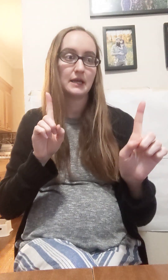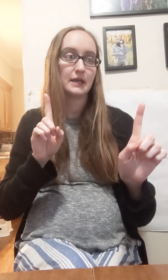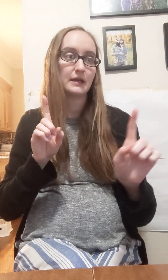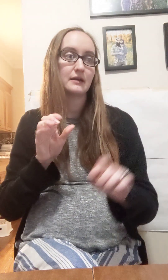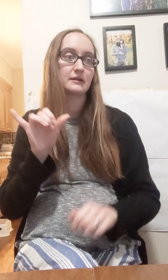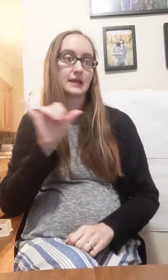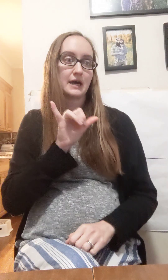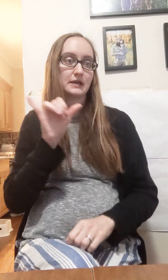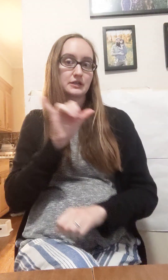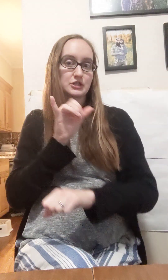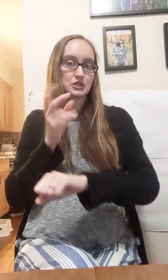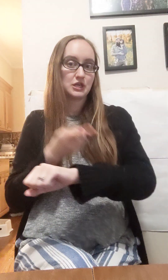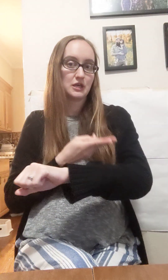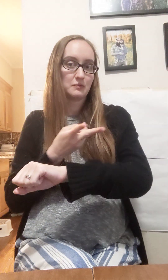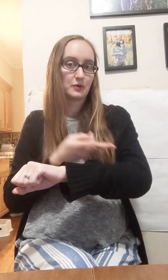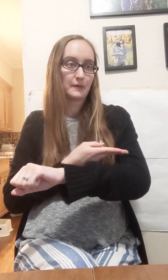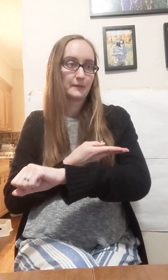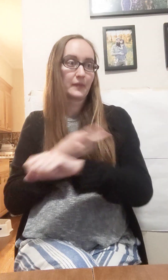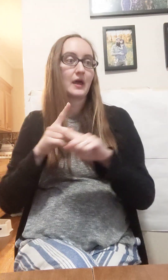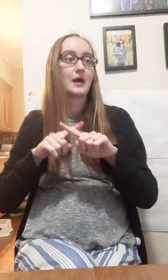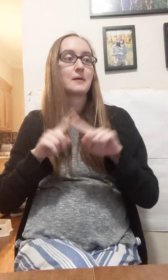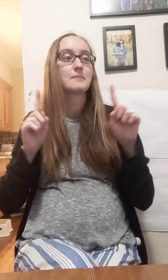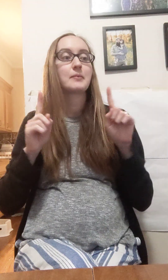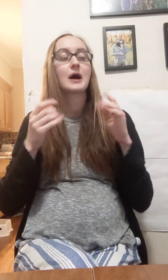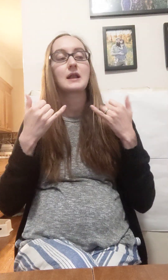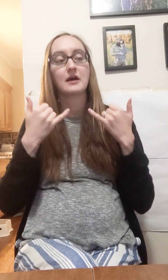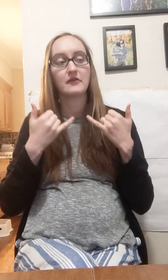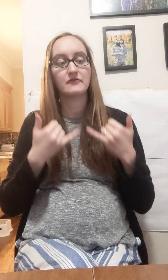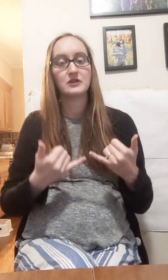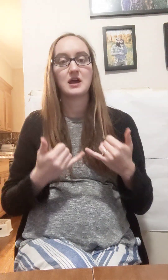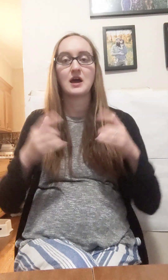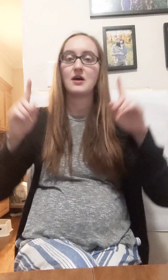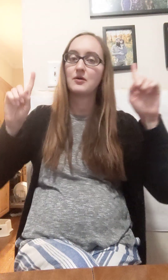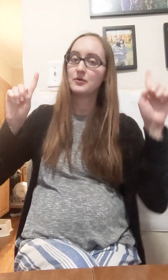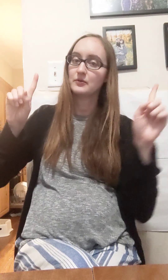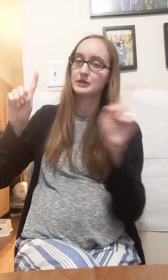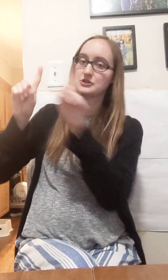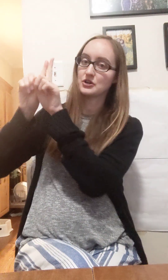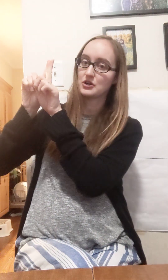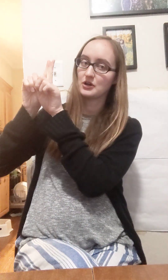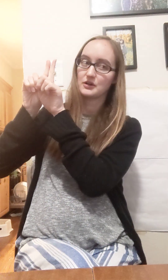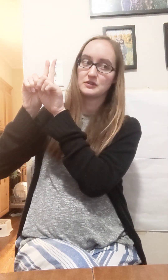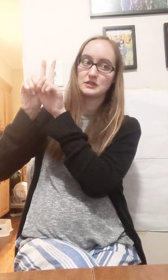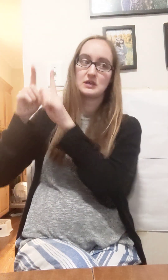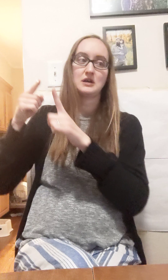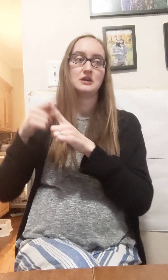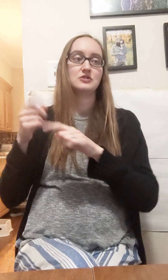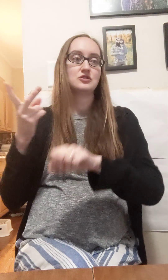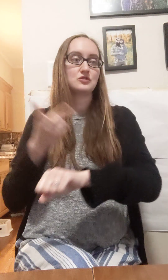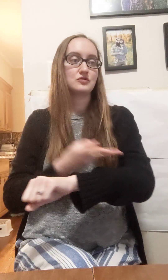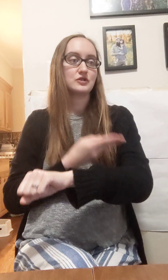straying like sheep, but have now returned to the